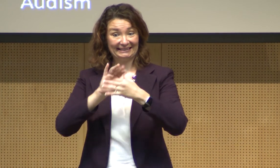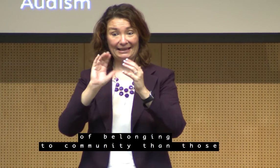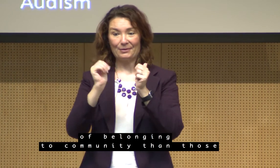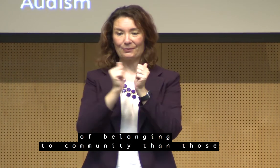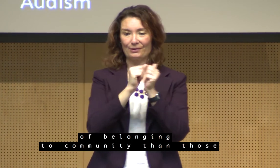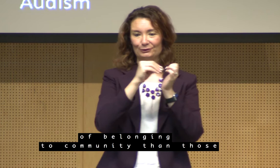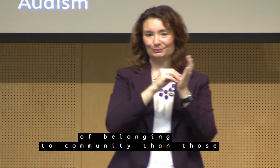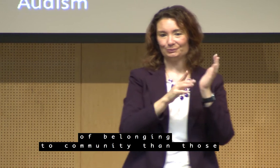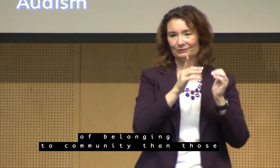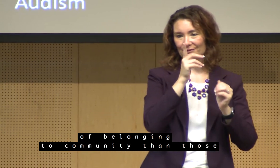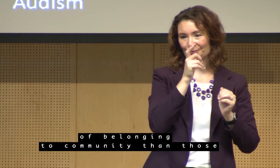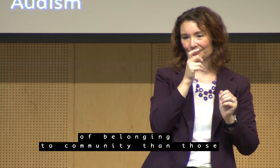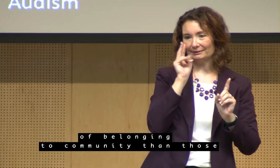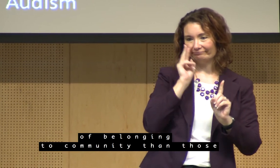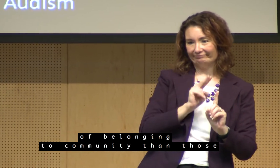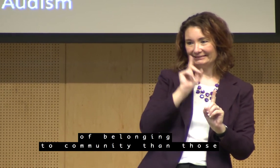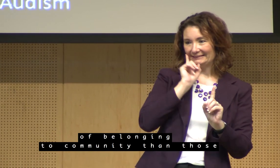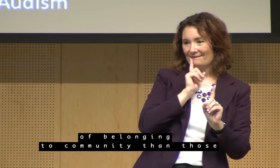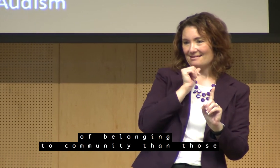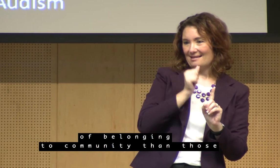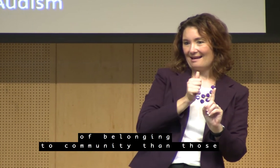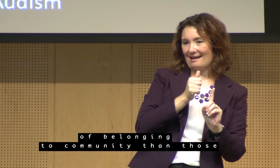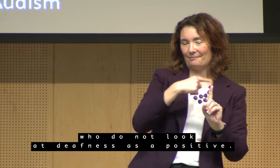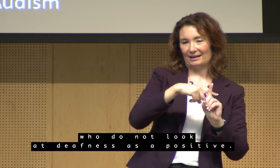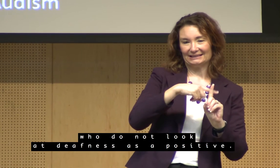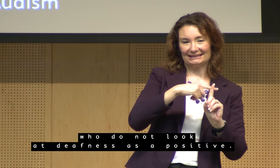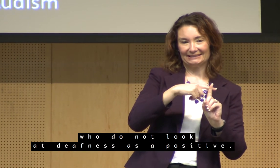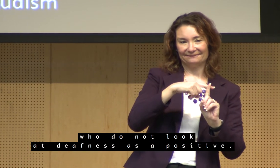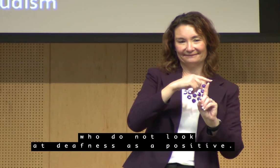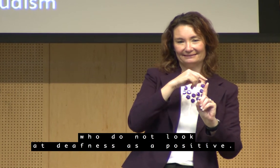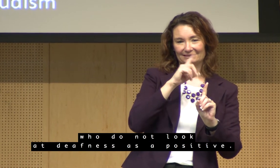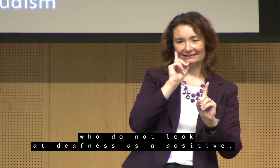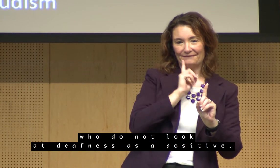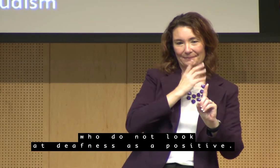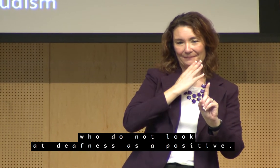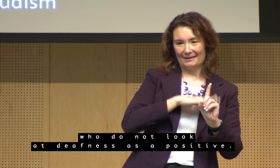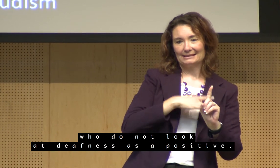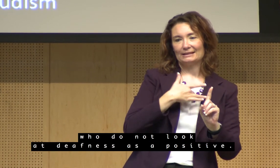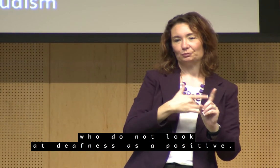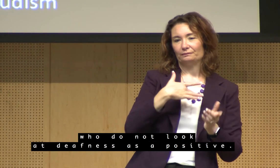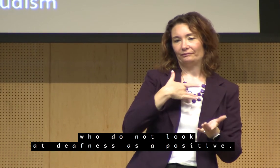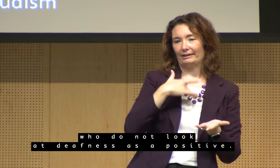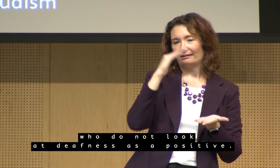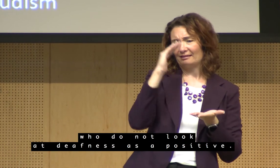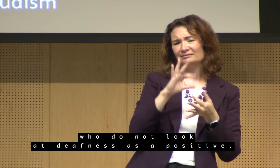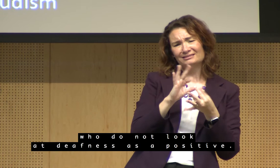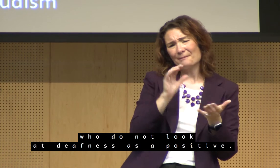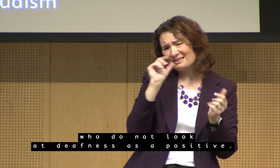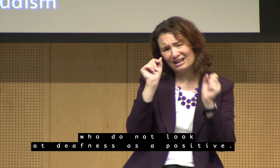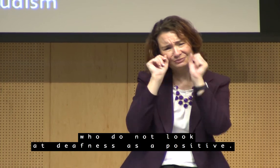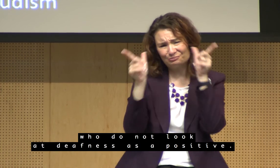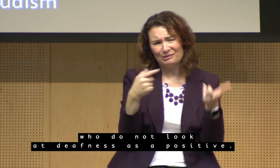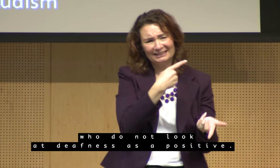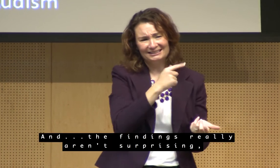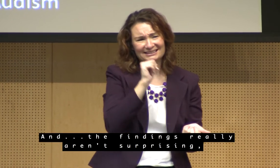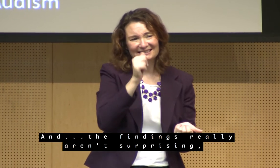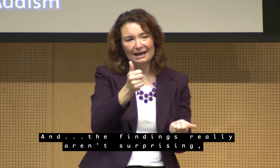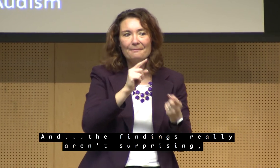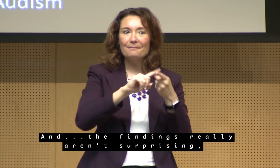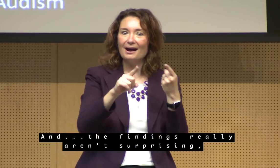to community than those who do not look at deafness as a positive. And the